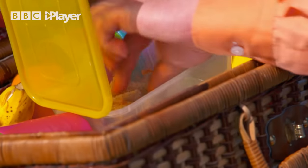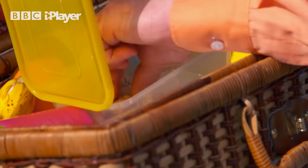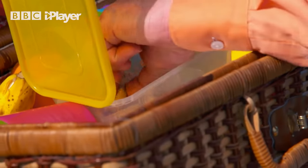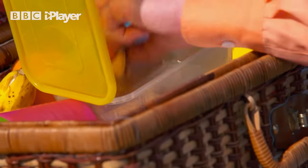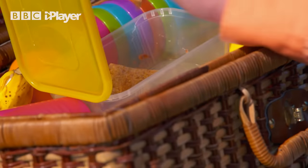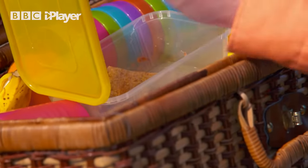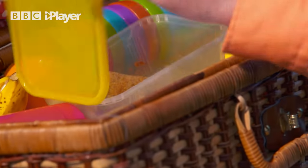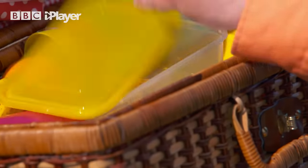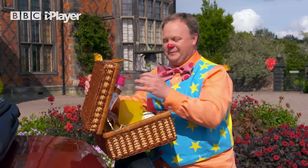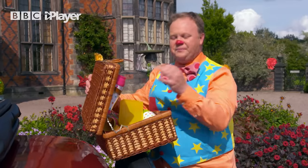Slightly overpacked.